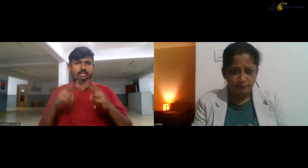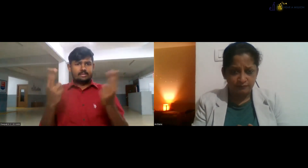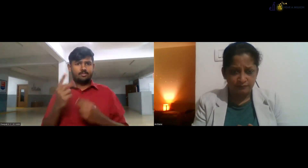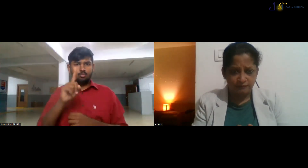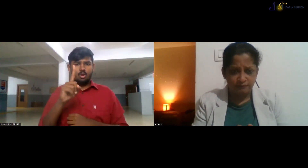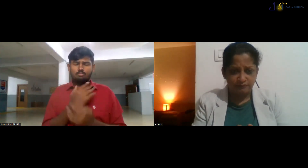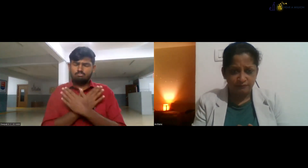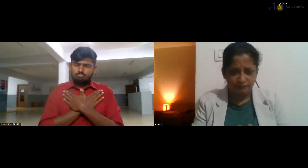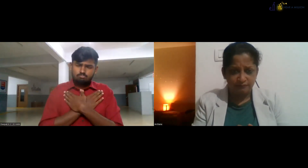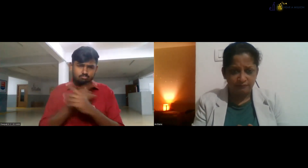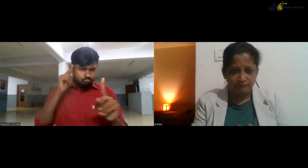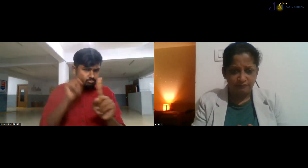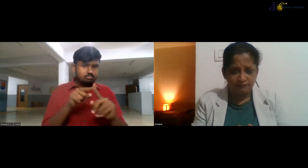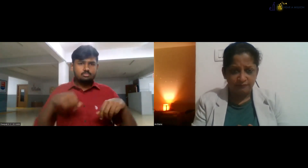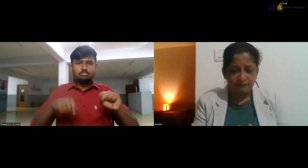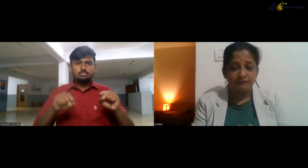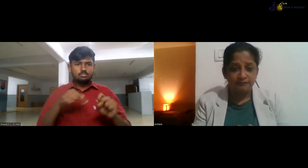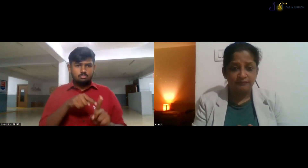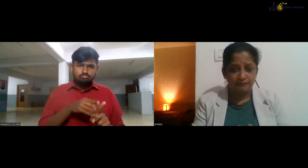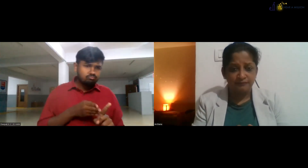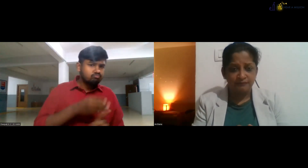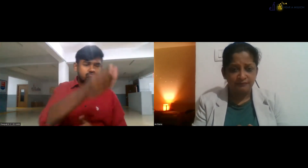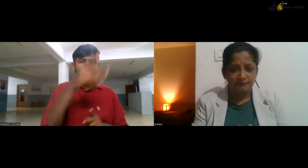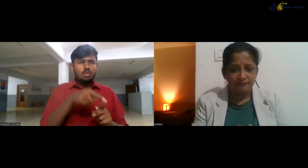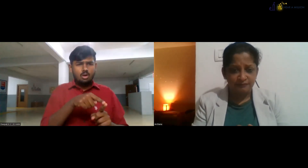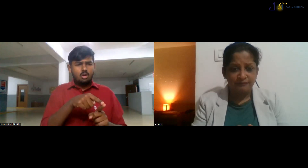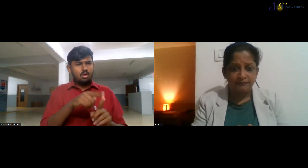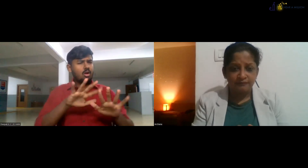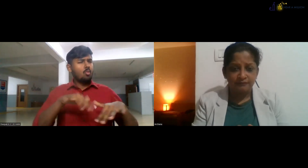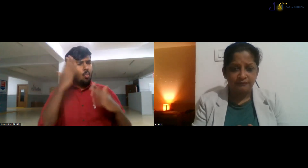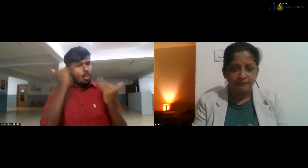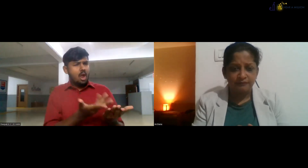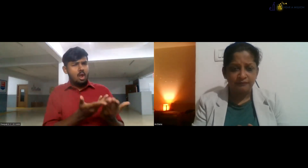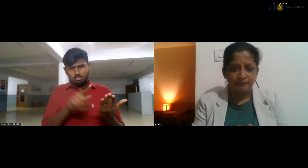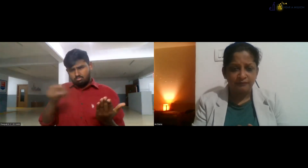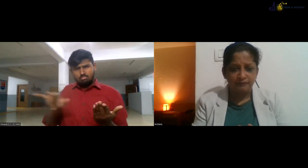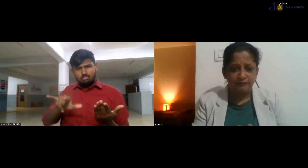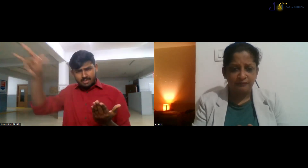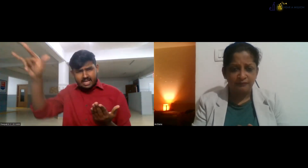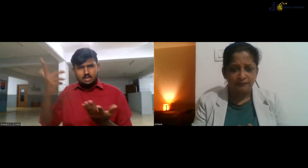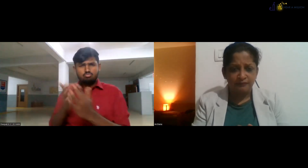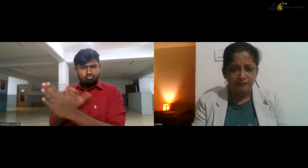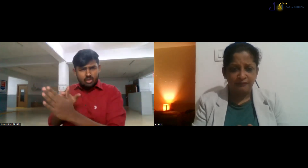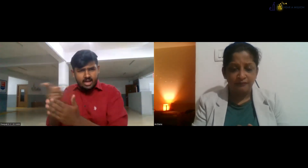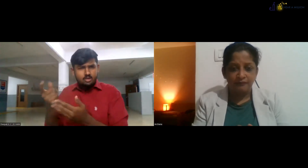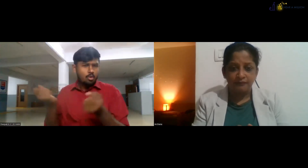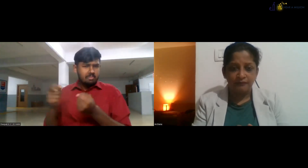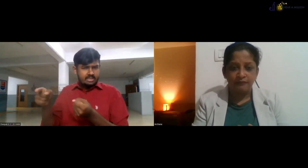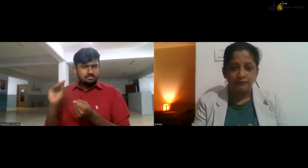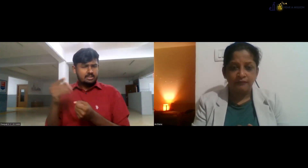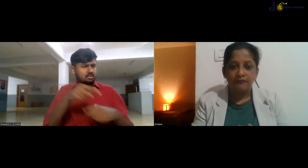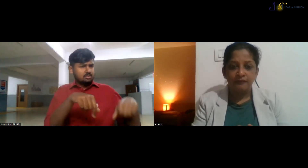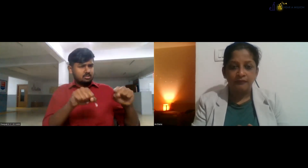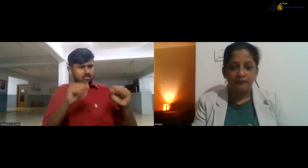or traveling to the foreign countries. So what is the, how did you decide